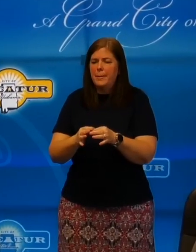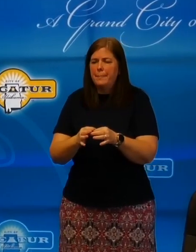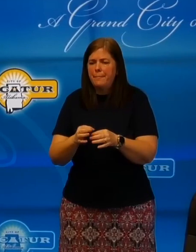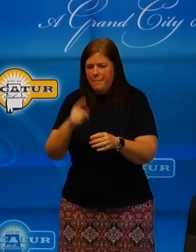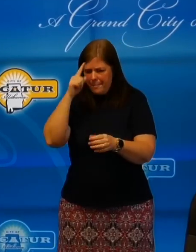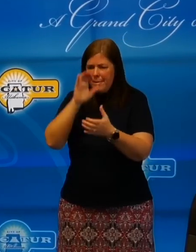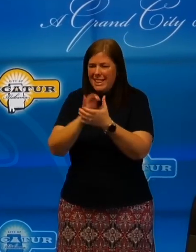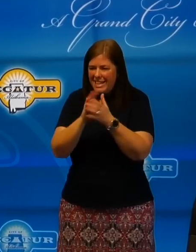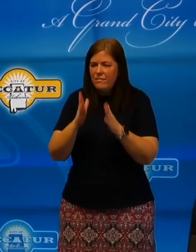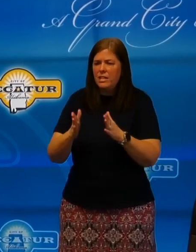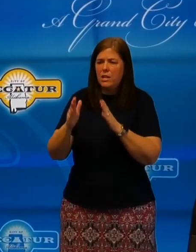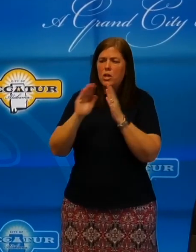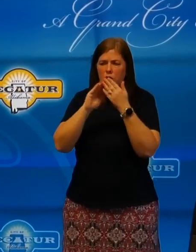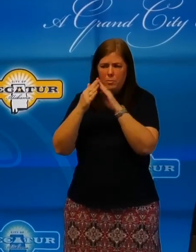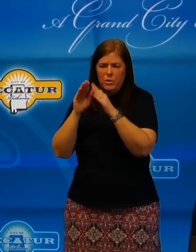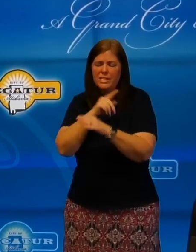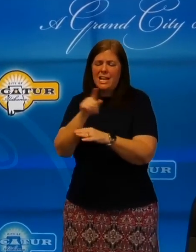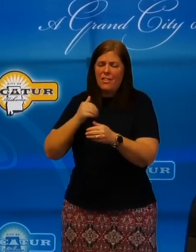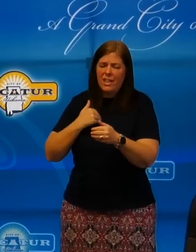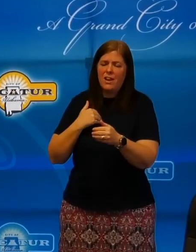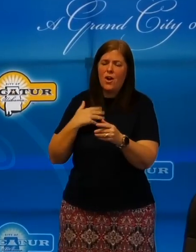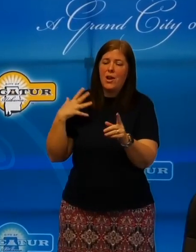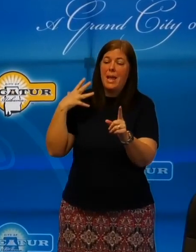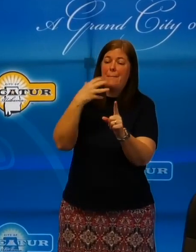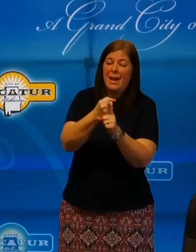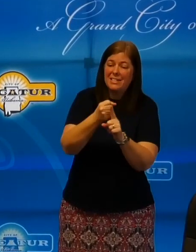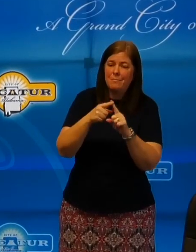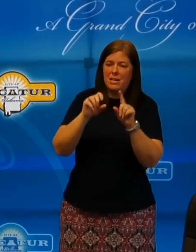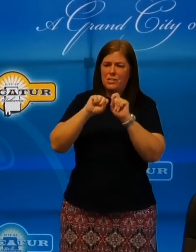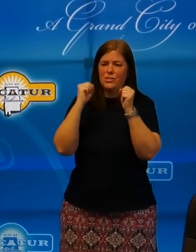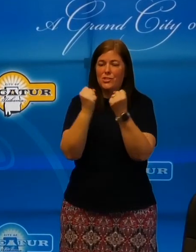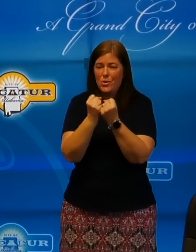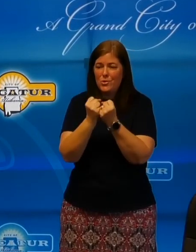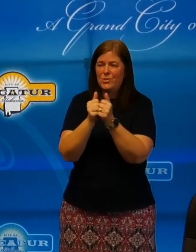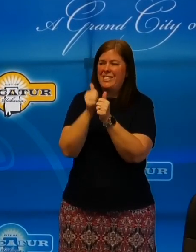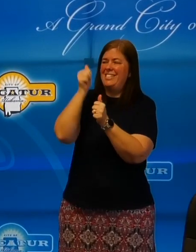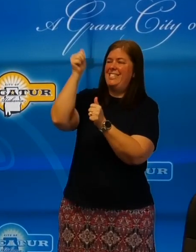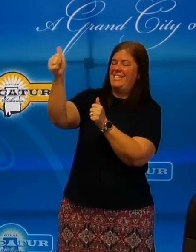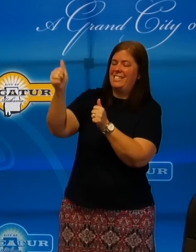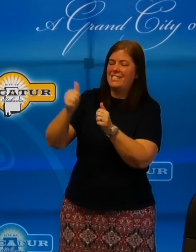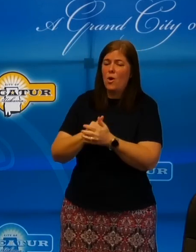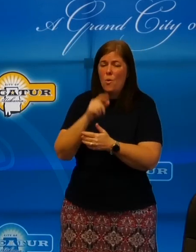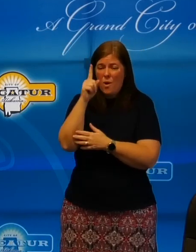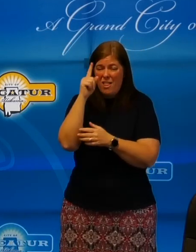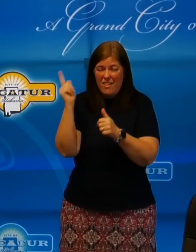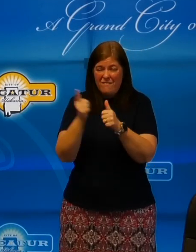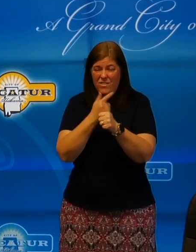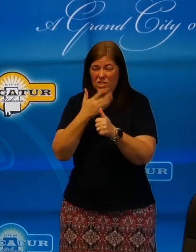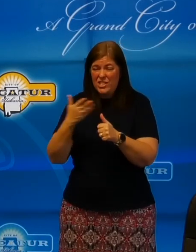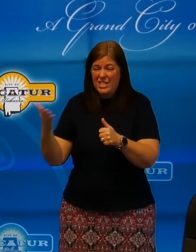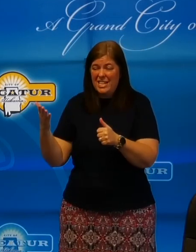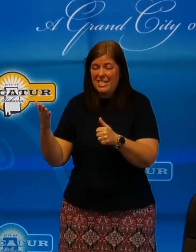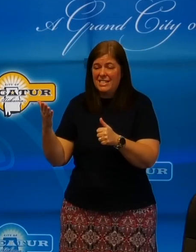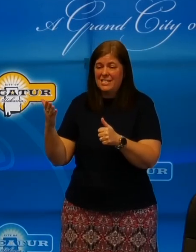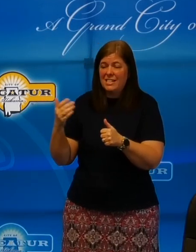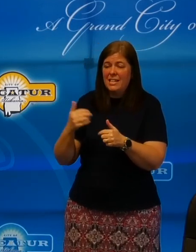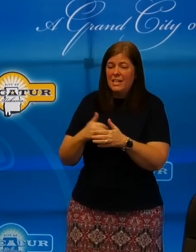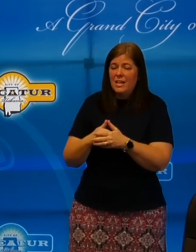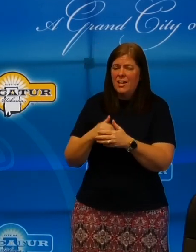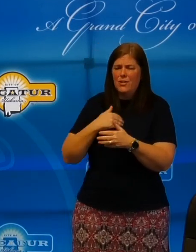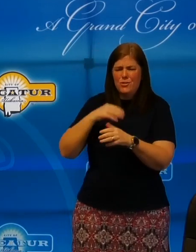been impacted by social distancing. One of the things that I would first say is that I think that the church is a